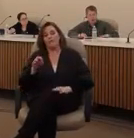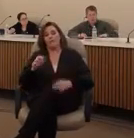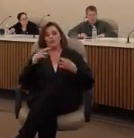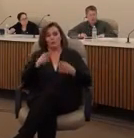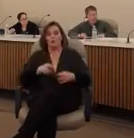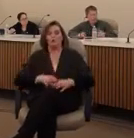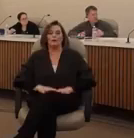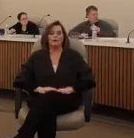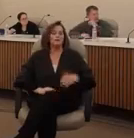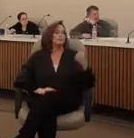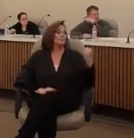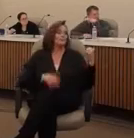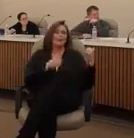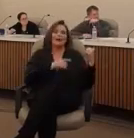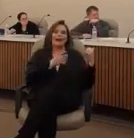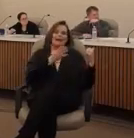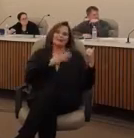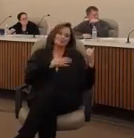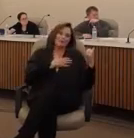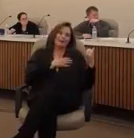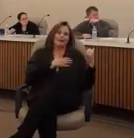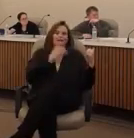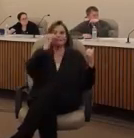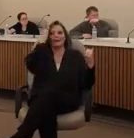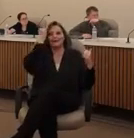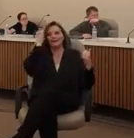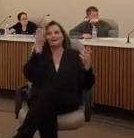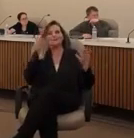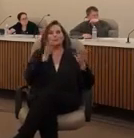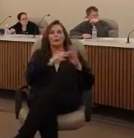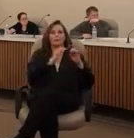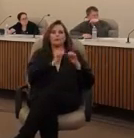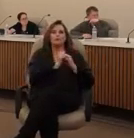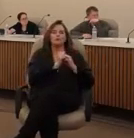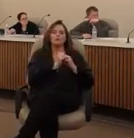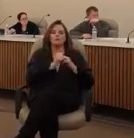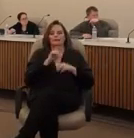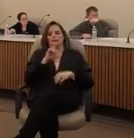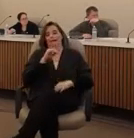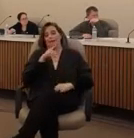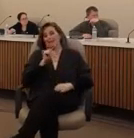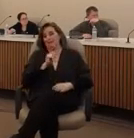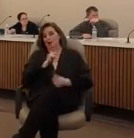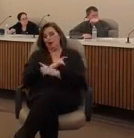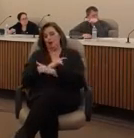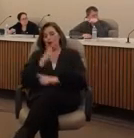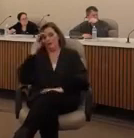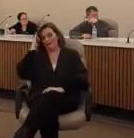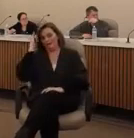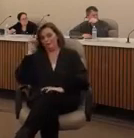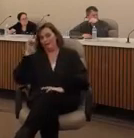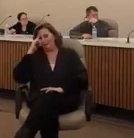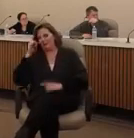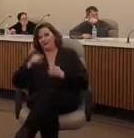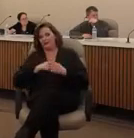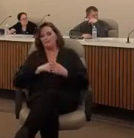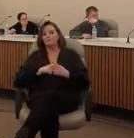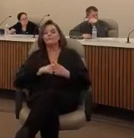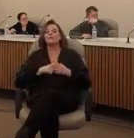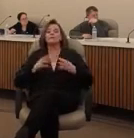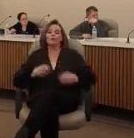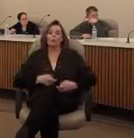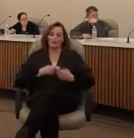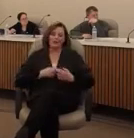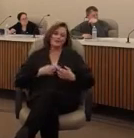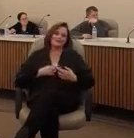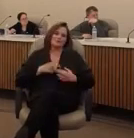driving by. So I guess again, my situation, what I'm thinking would be more what Lisa was thinking too, that the residents will probably see